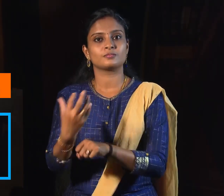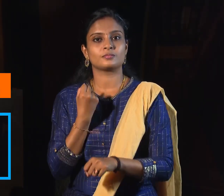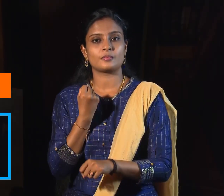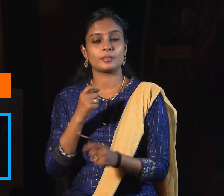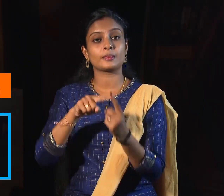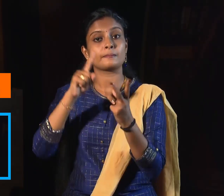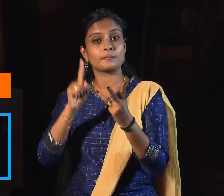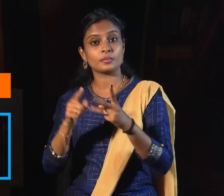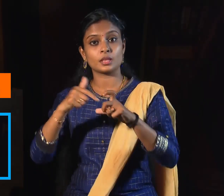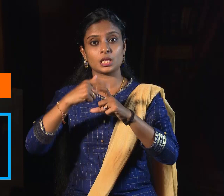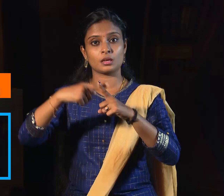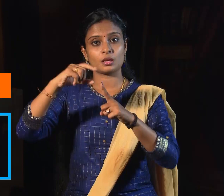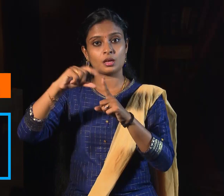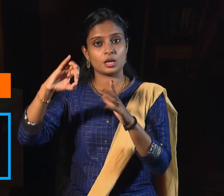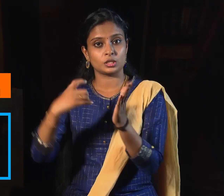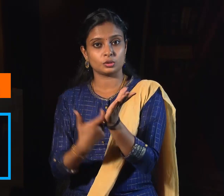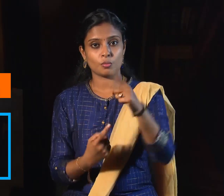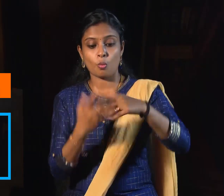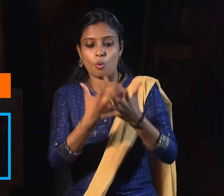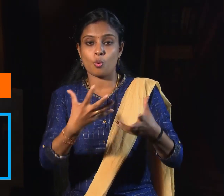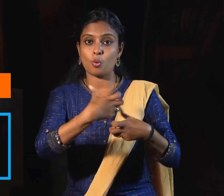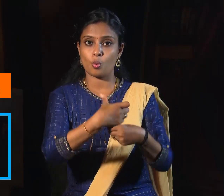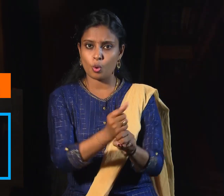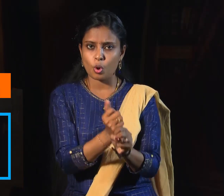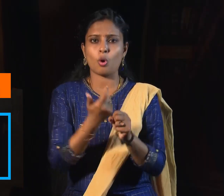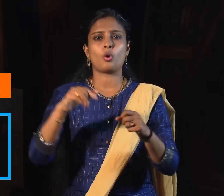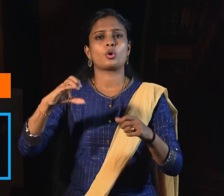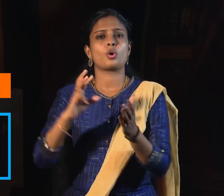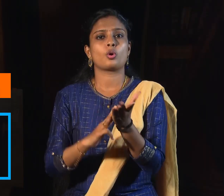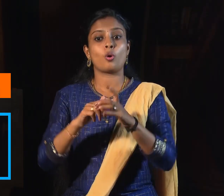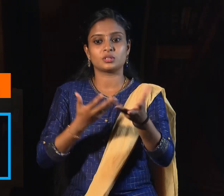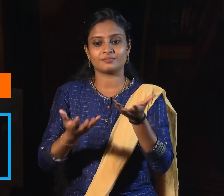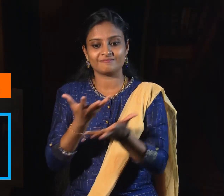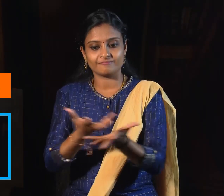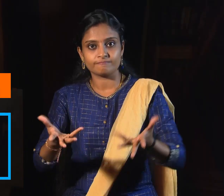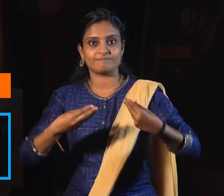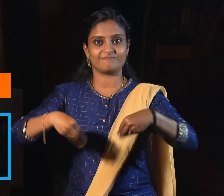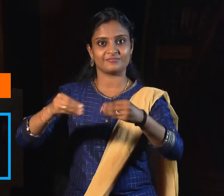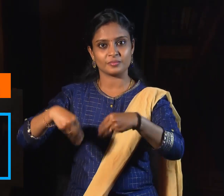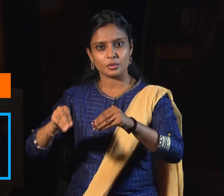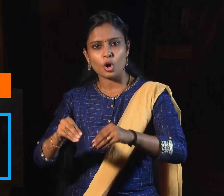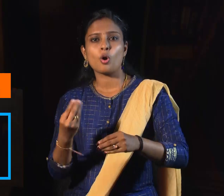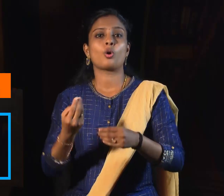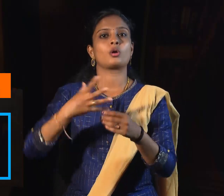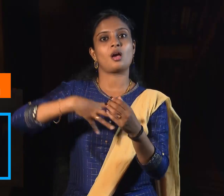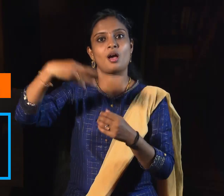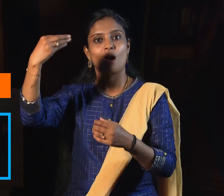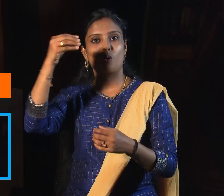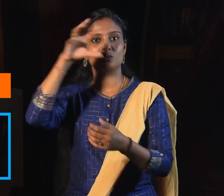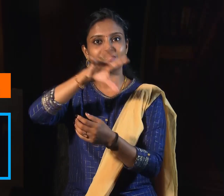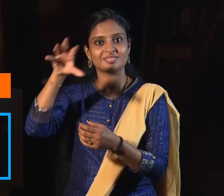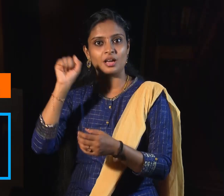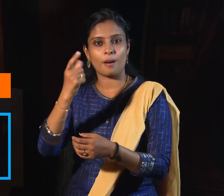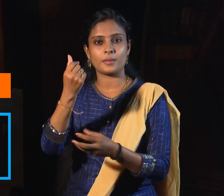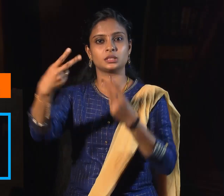Export of manufactured goods expands trade and commerce and brings in much needed foreign exchange.